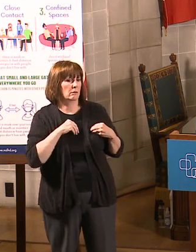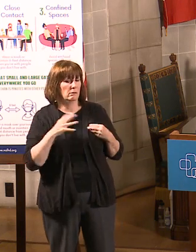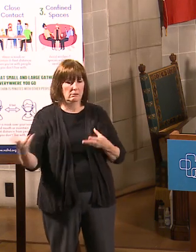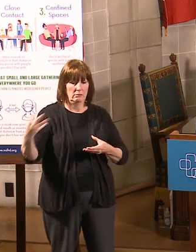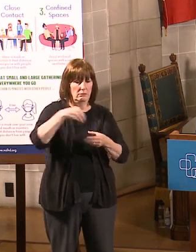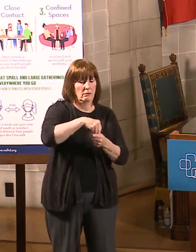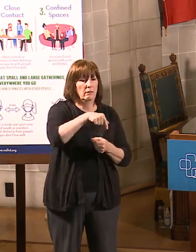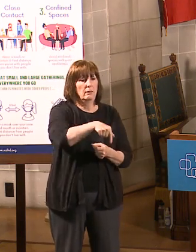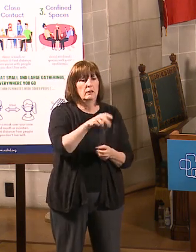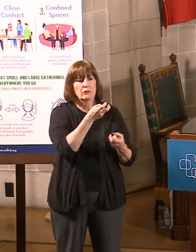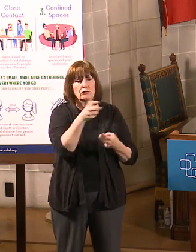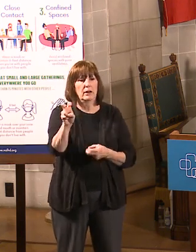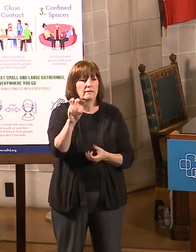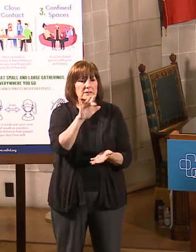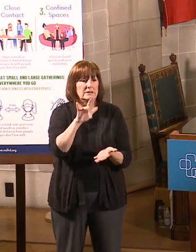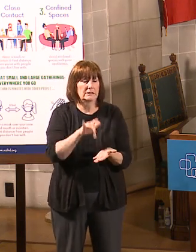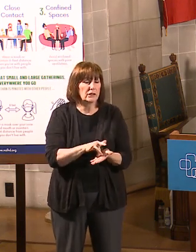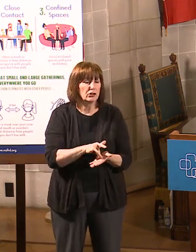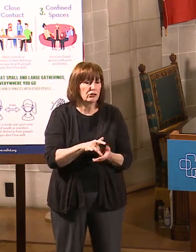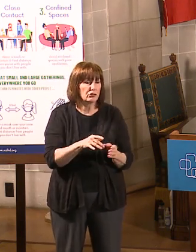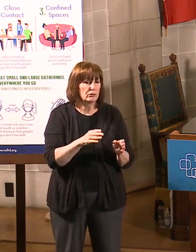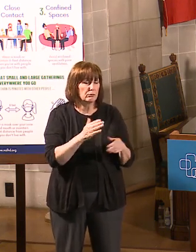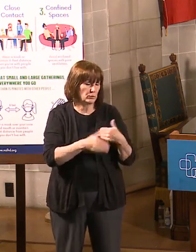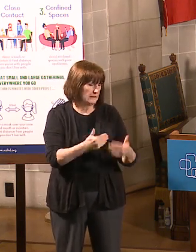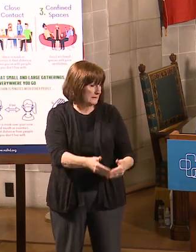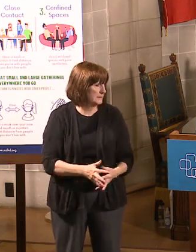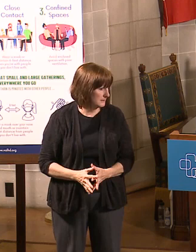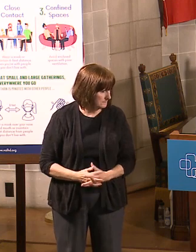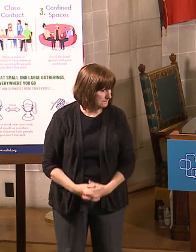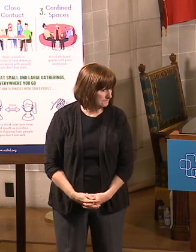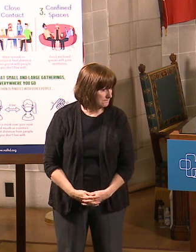transfer center process.